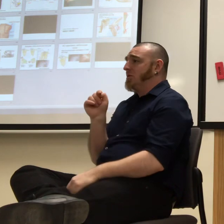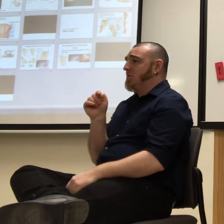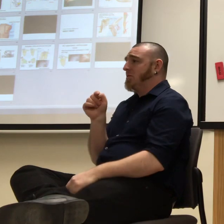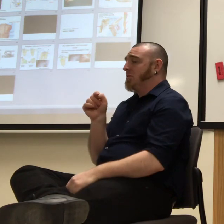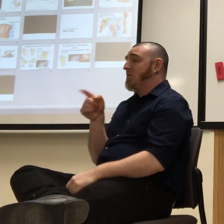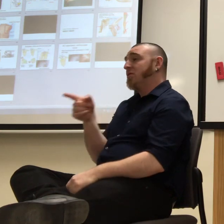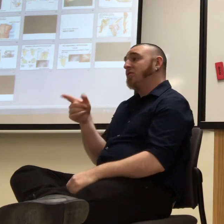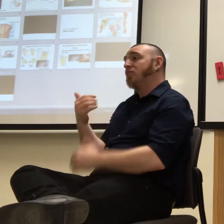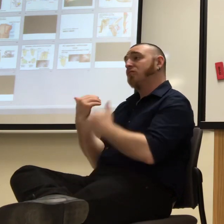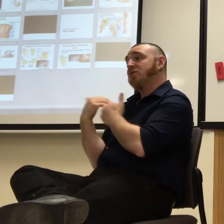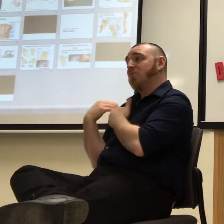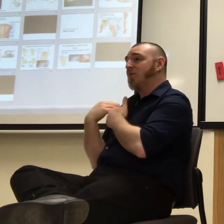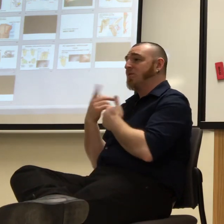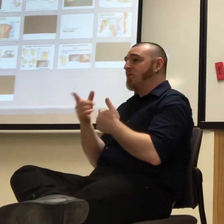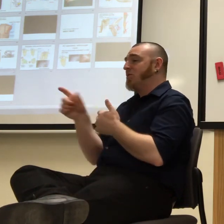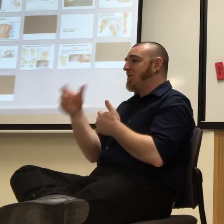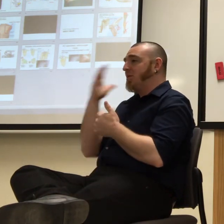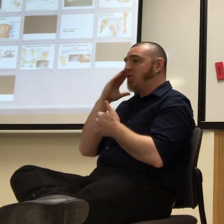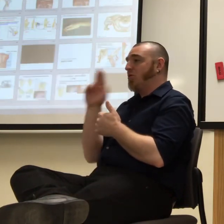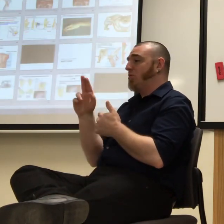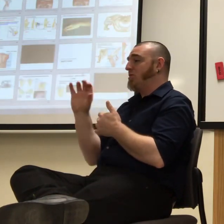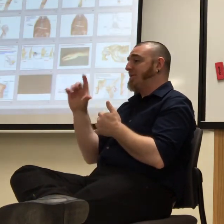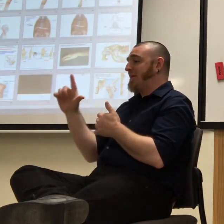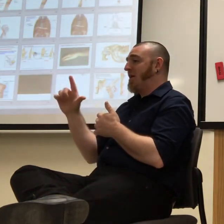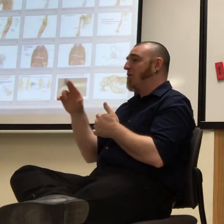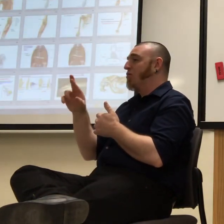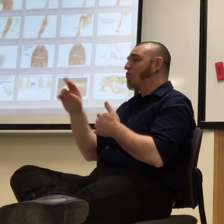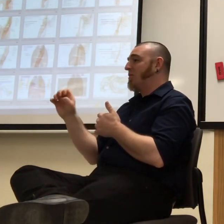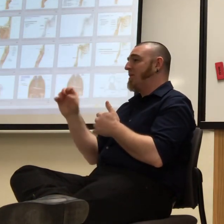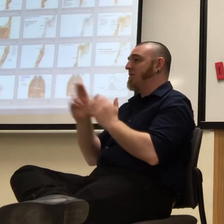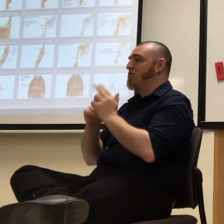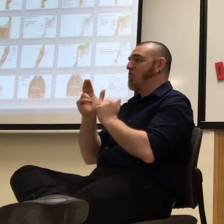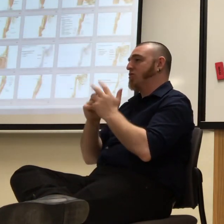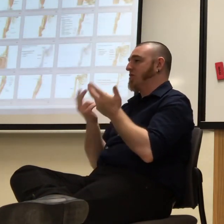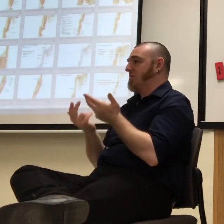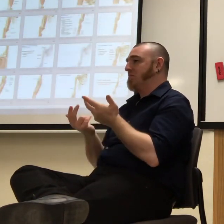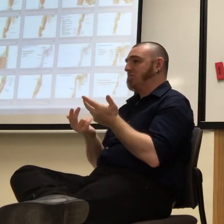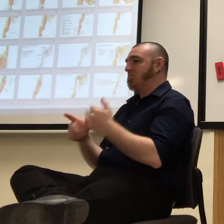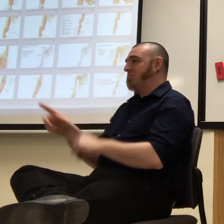know about UCL reconstruction. Okay.